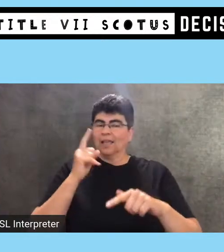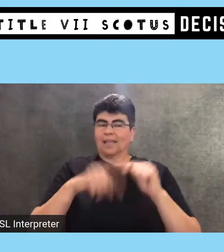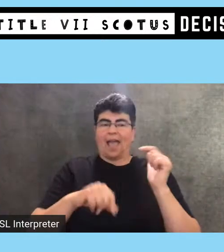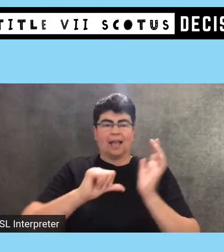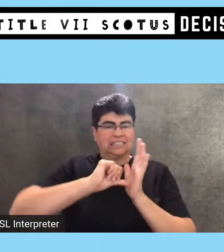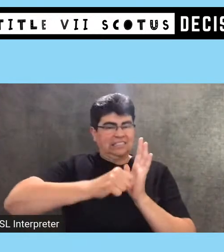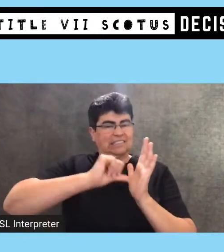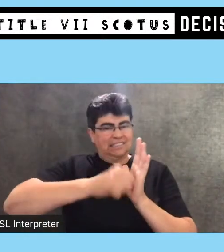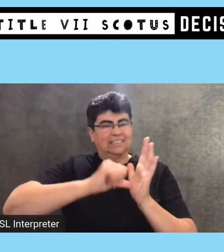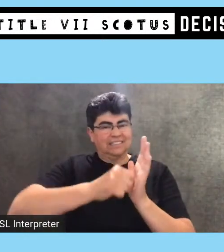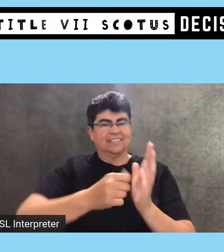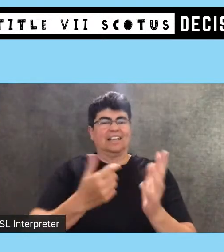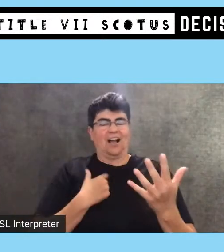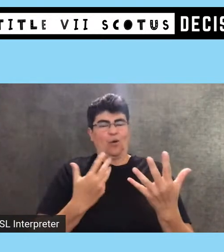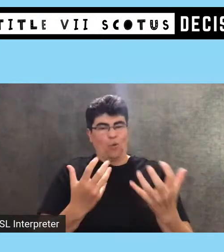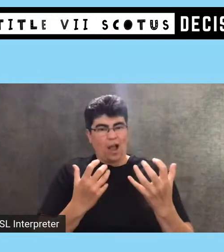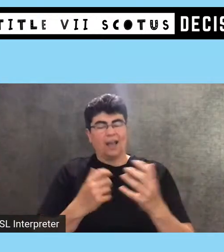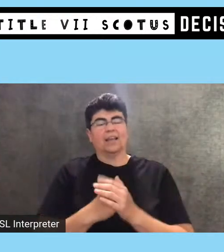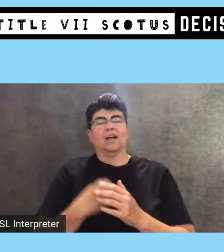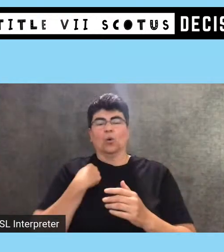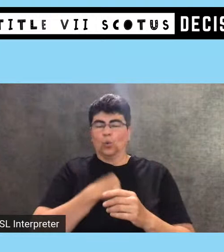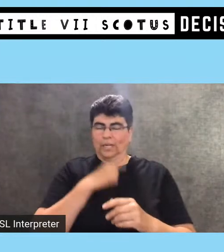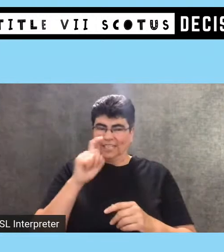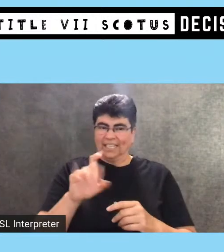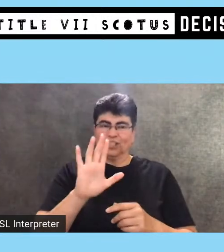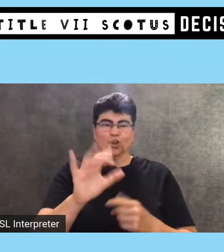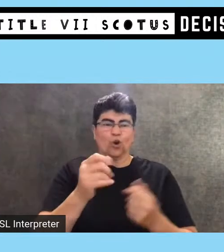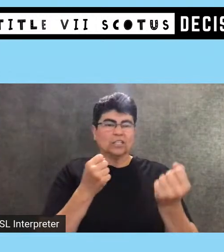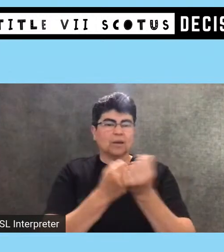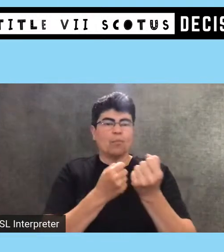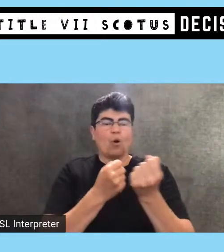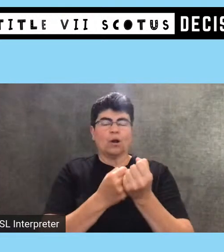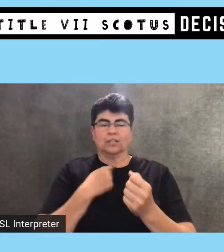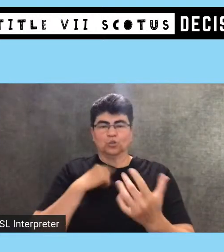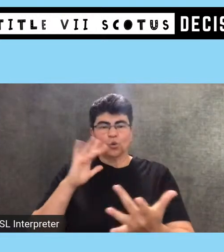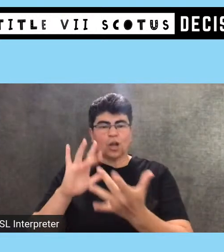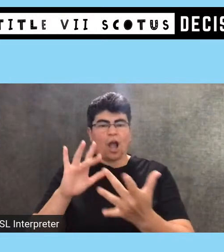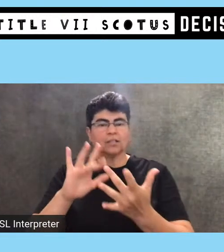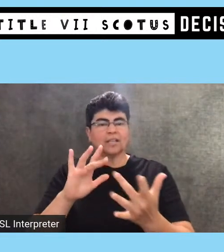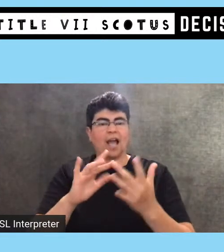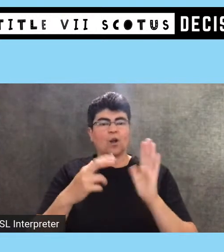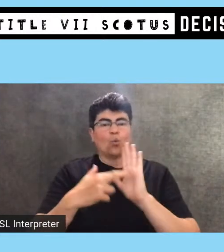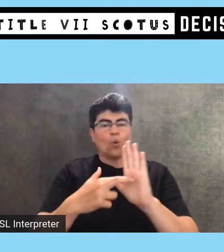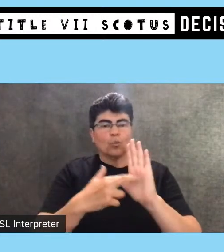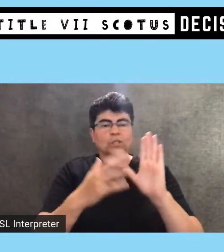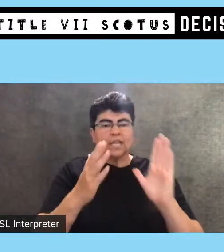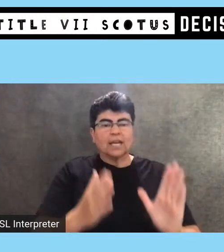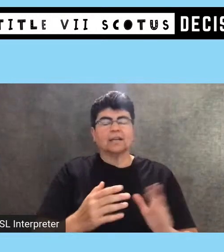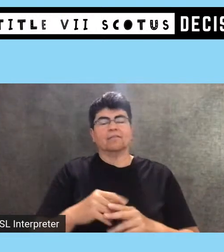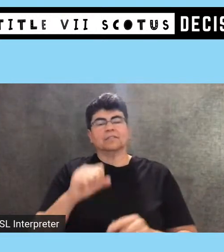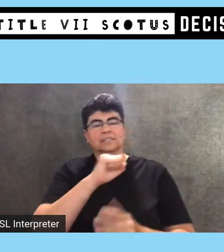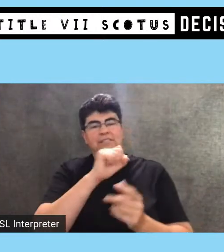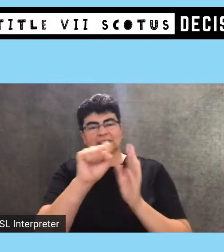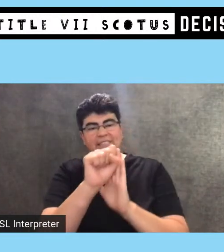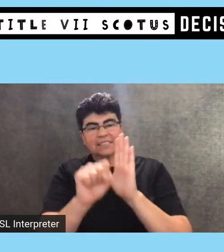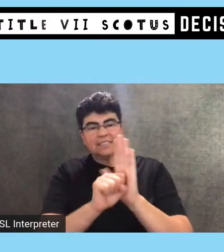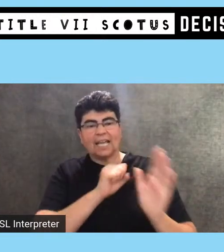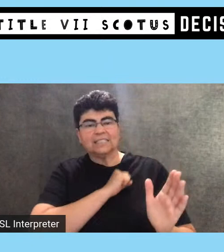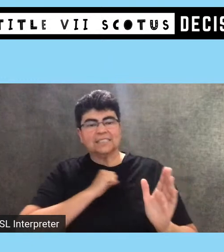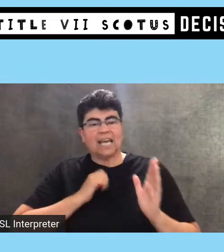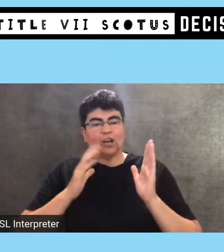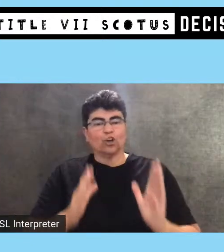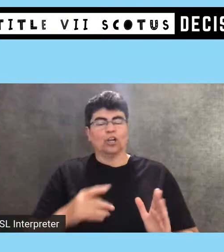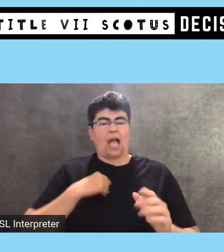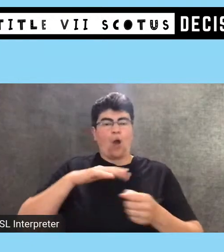it enough. We need your support in contacting our representatives, our state senators, our